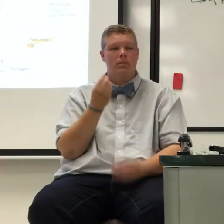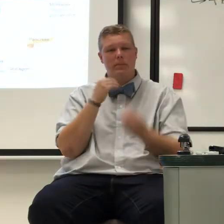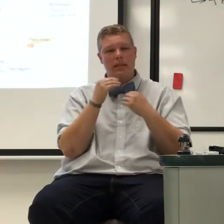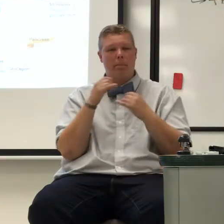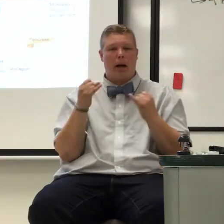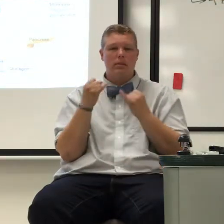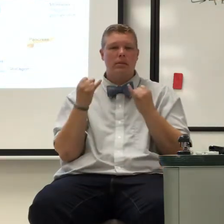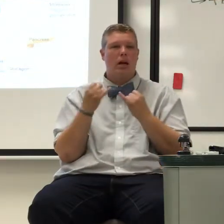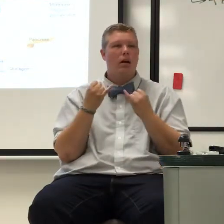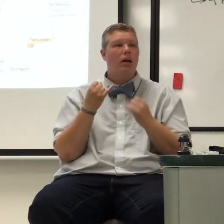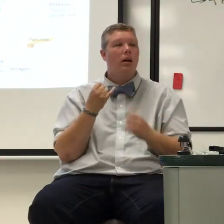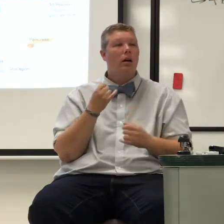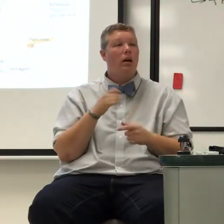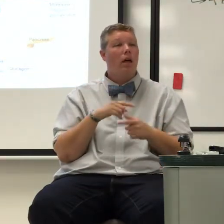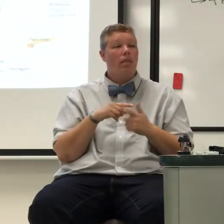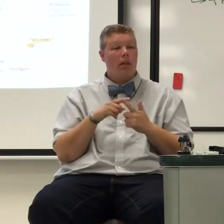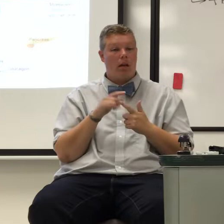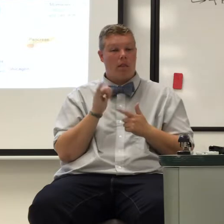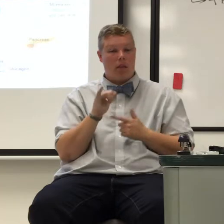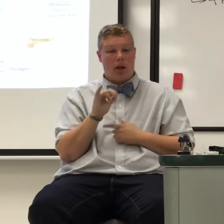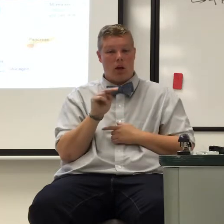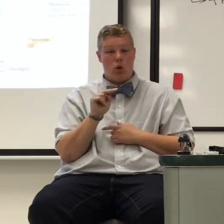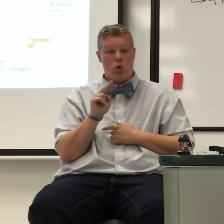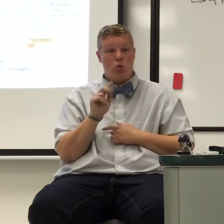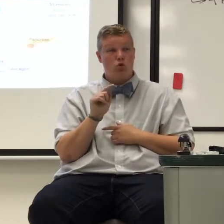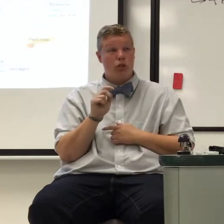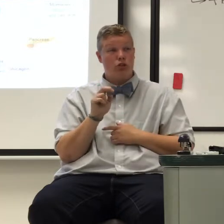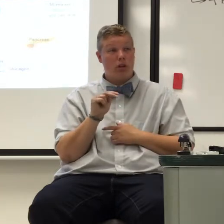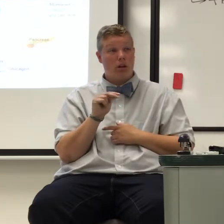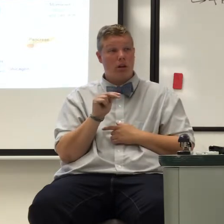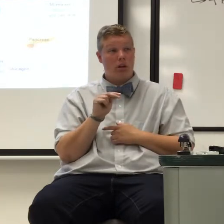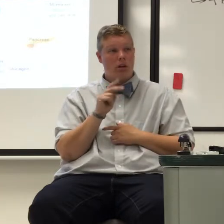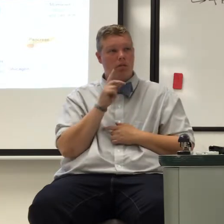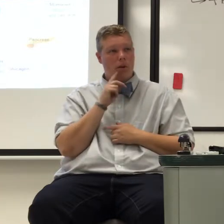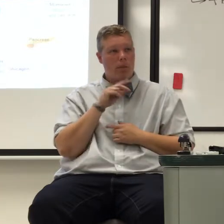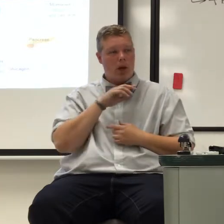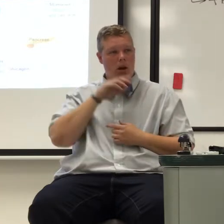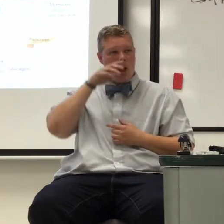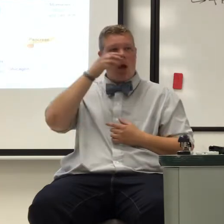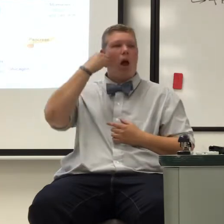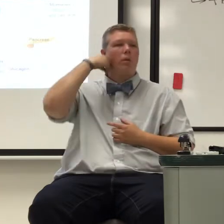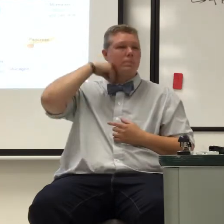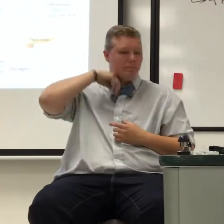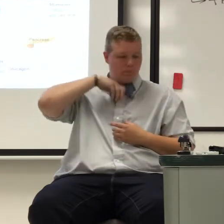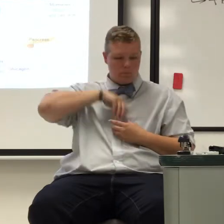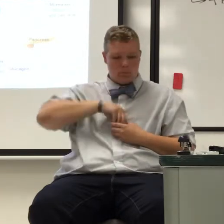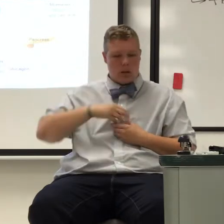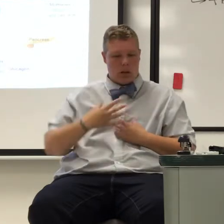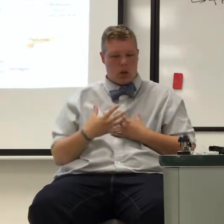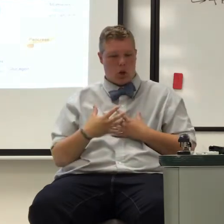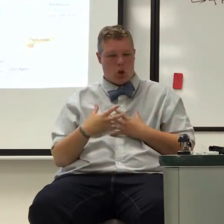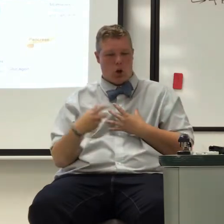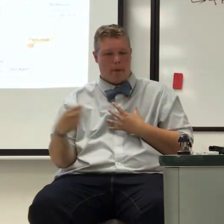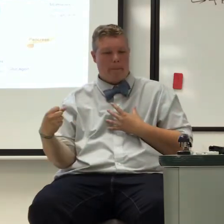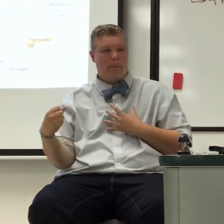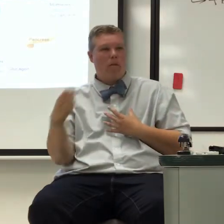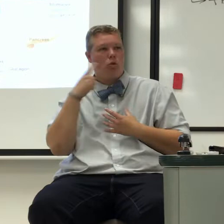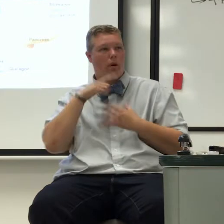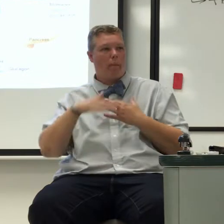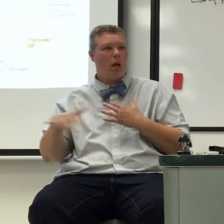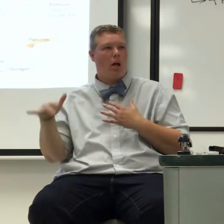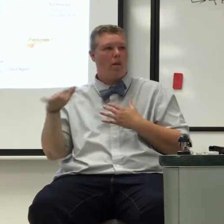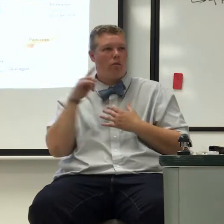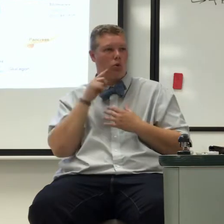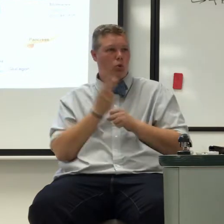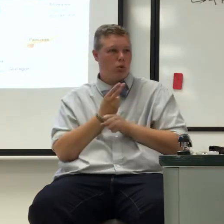And you want to take that nutrition absorbed from your intestinal capillaries. You want to get it out of the blood into cells for use. And